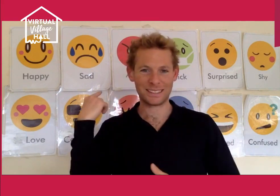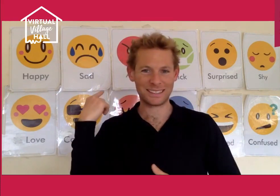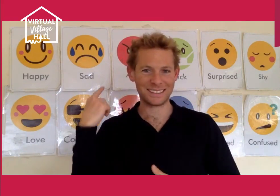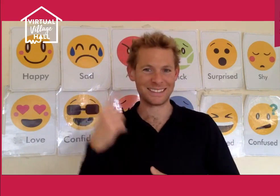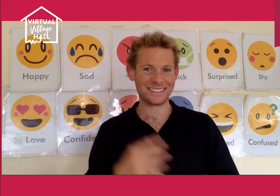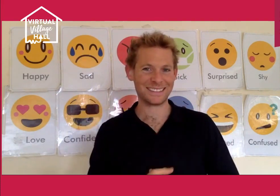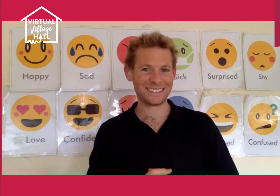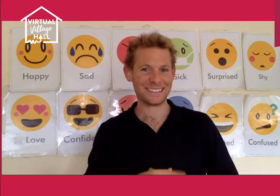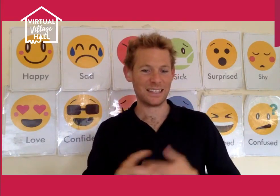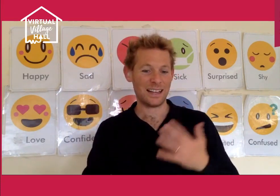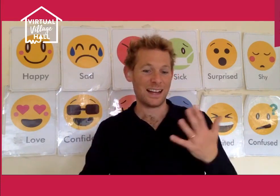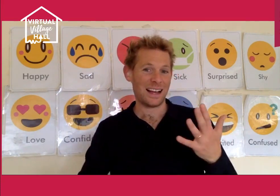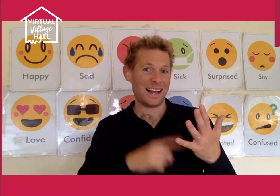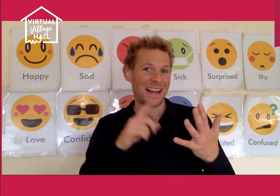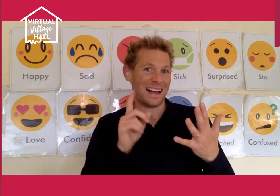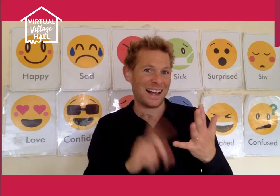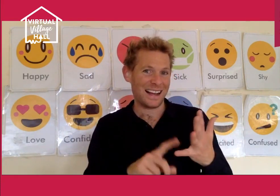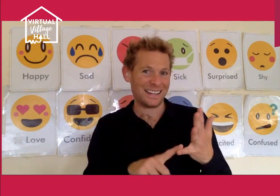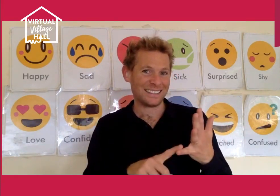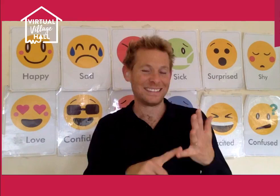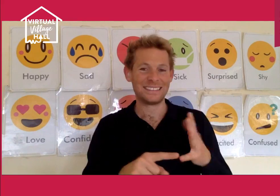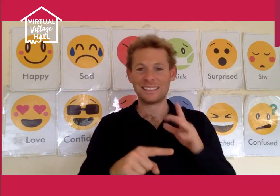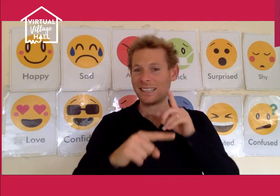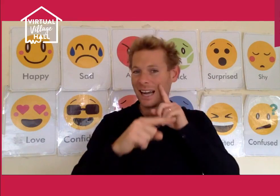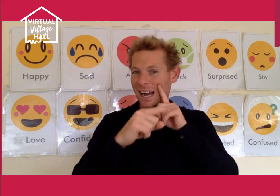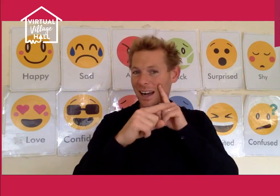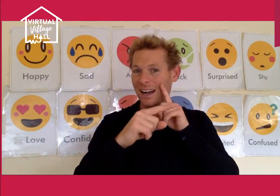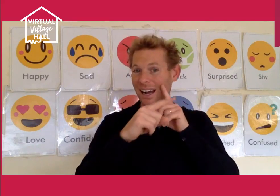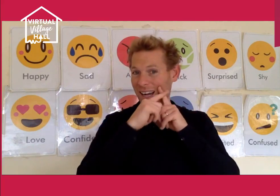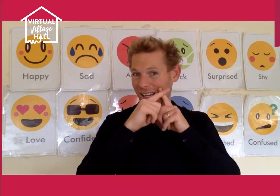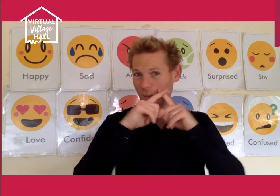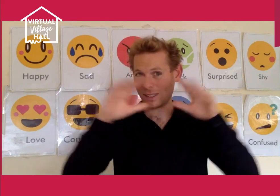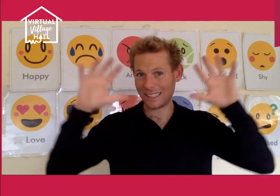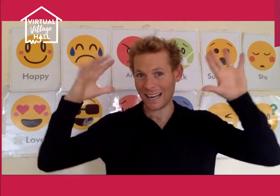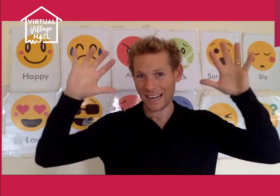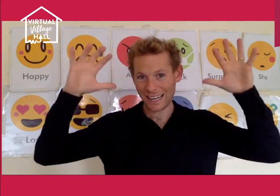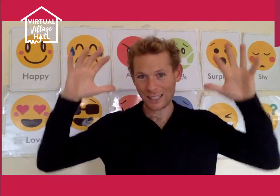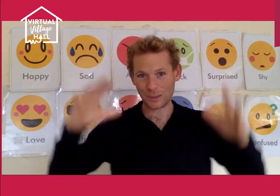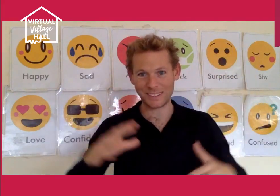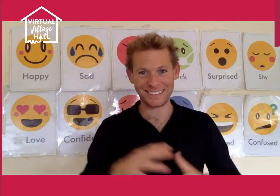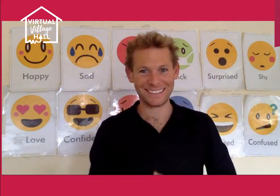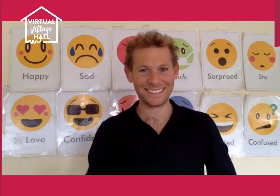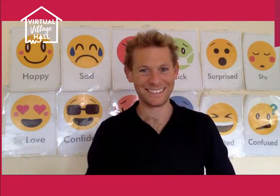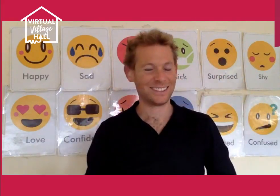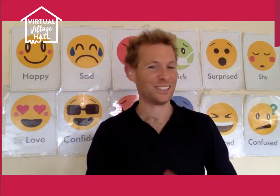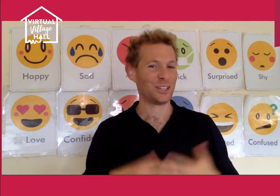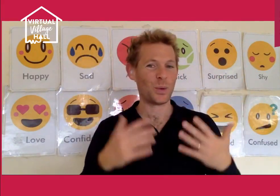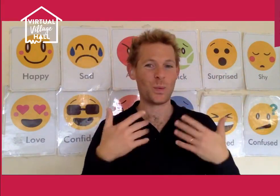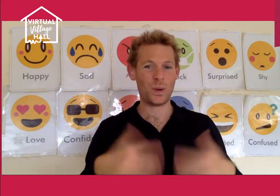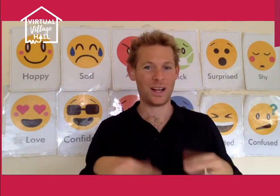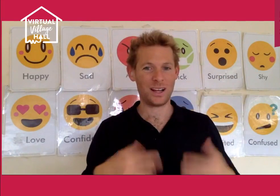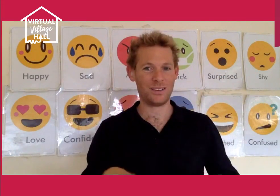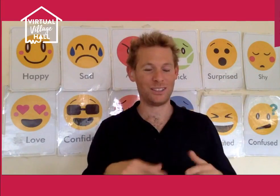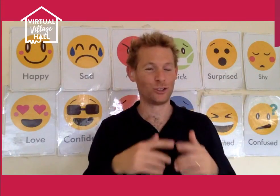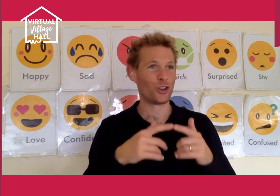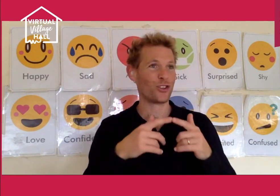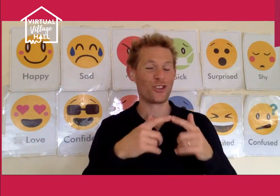Then we talked about emotions with our pictures on the wall behind me. Then we talked about Halloween.